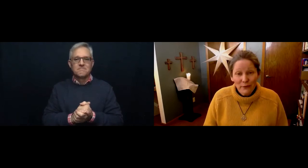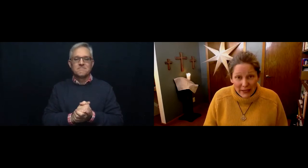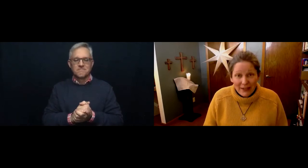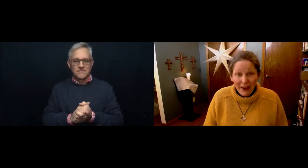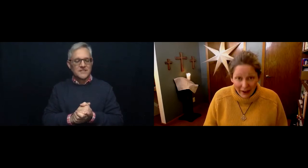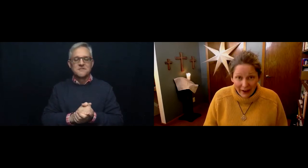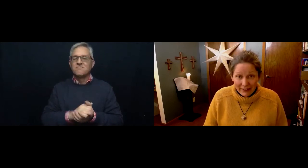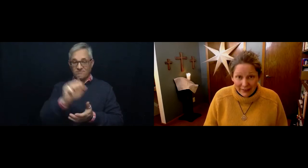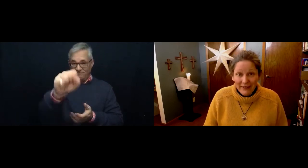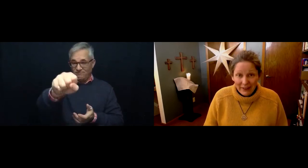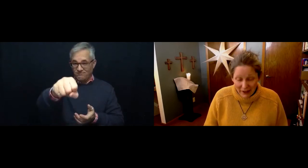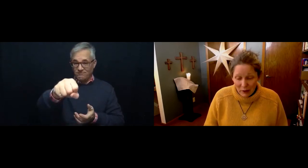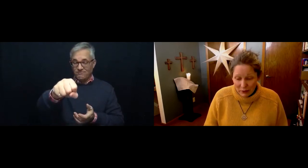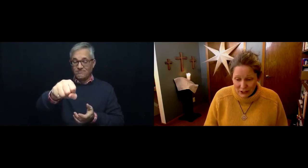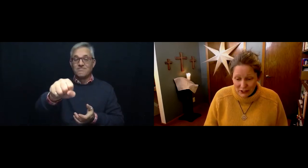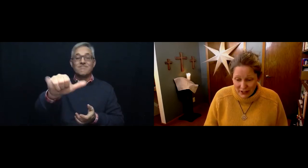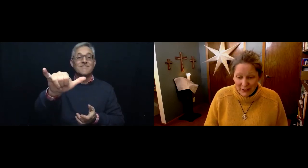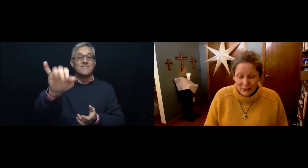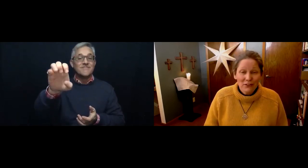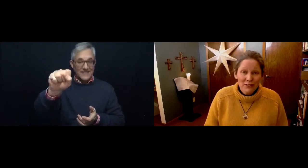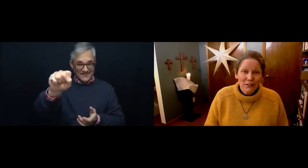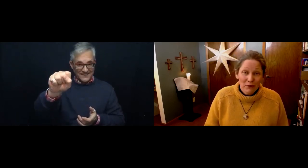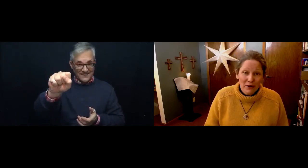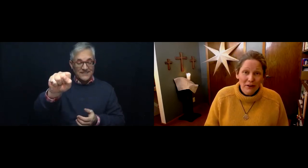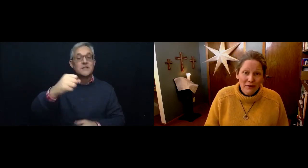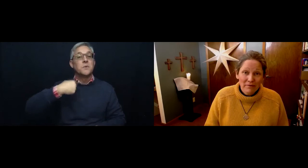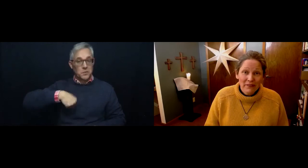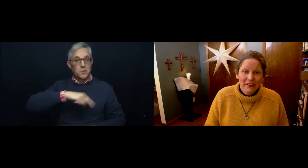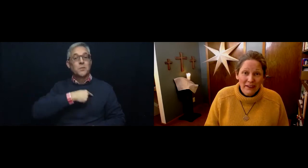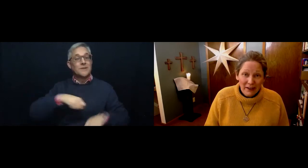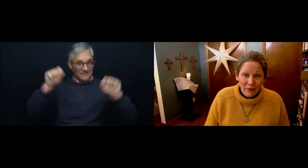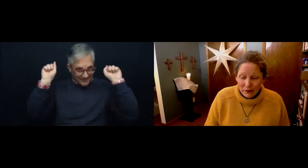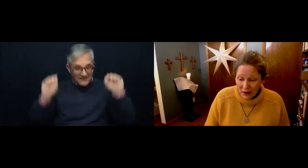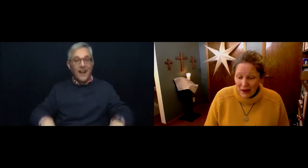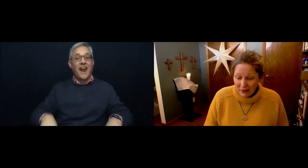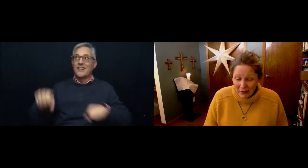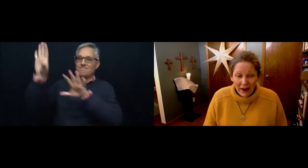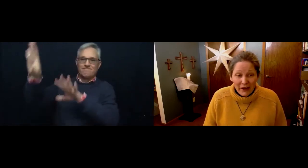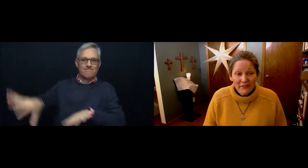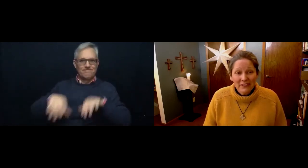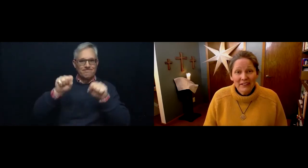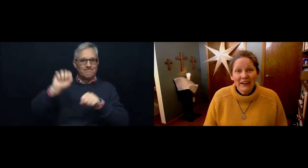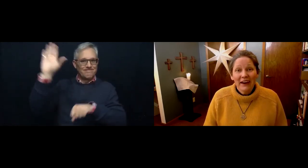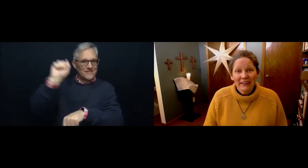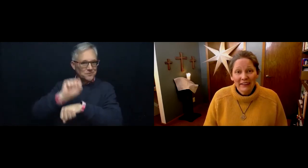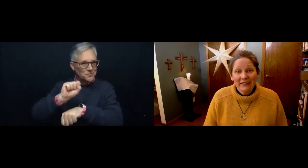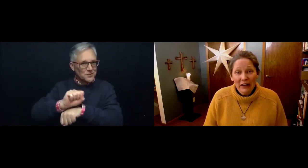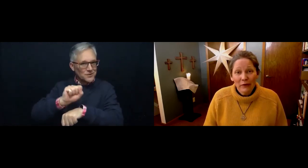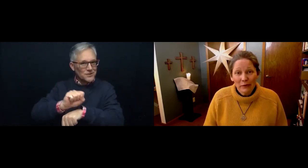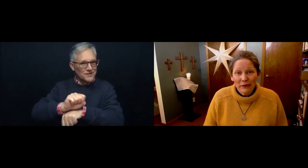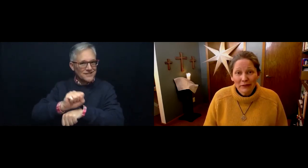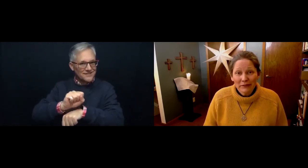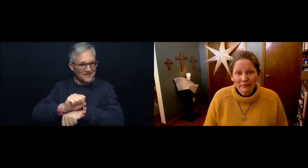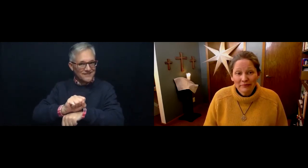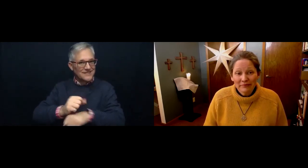yes, we can accomplish Jesus' work in our lives and in